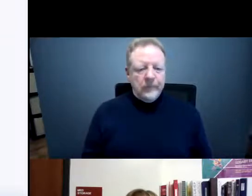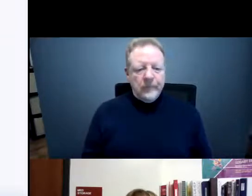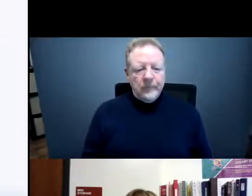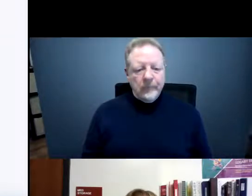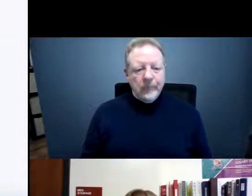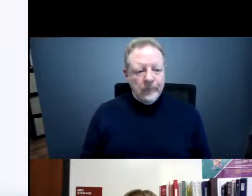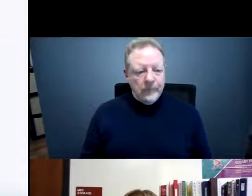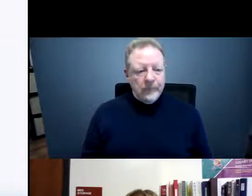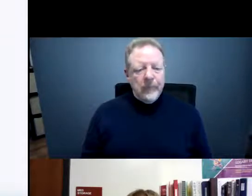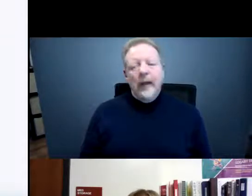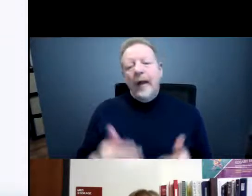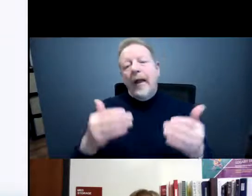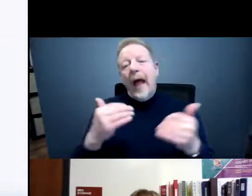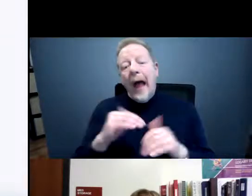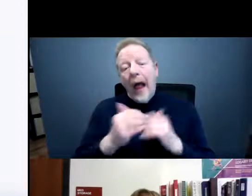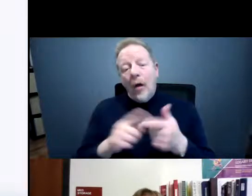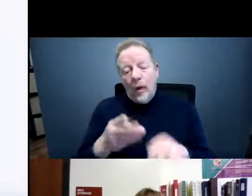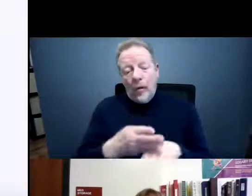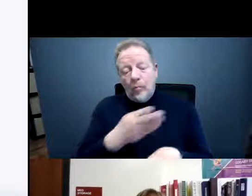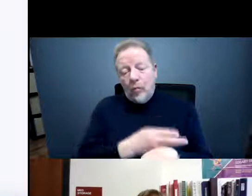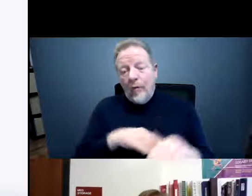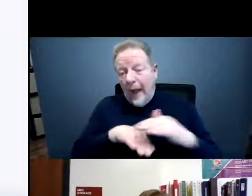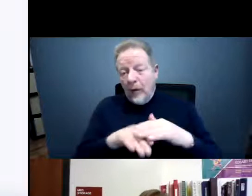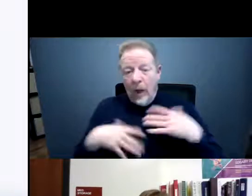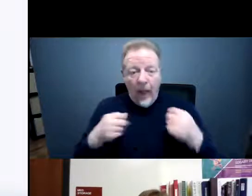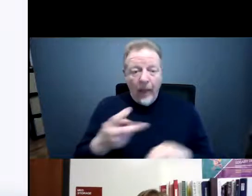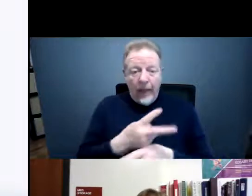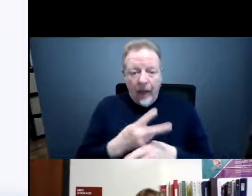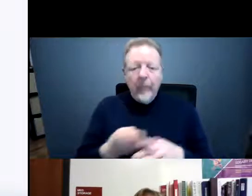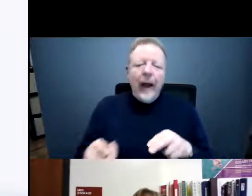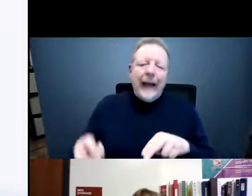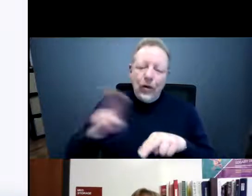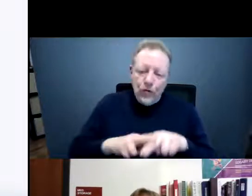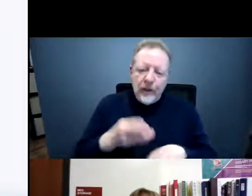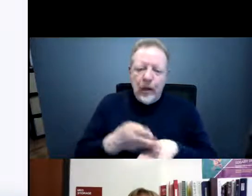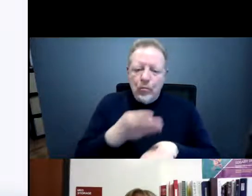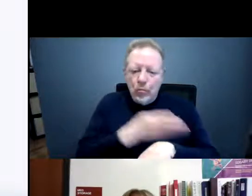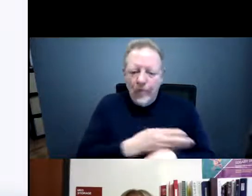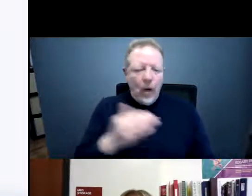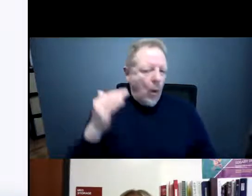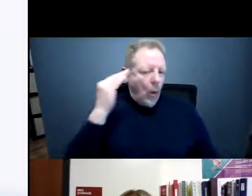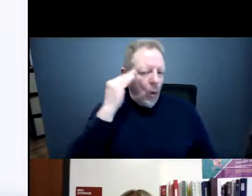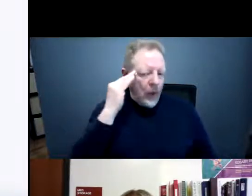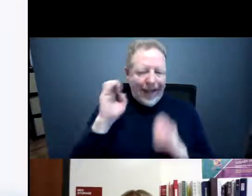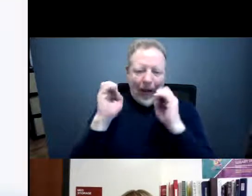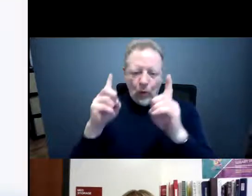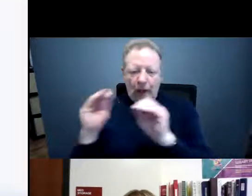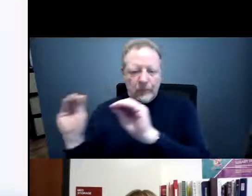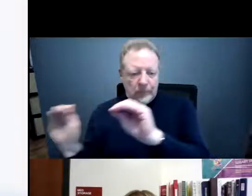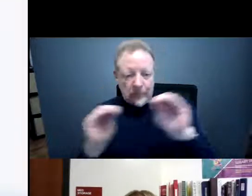And then ways to improve access to healthcare is increase awareness. Because if people aren't aware, they don't know, they just keep